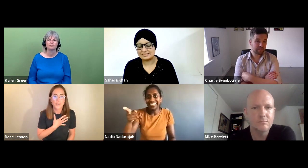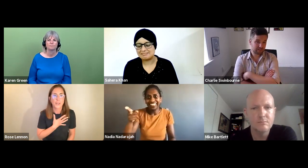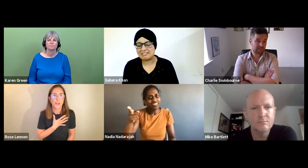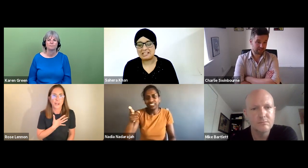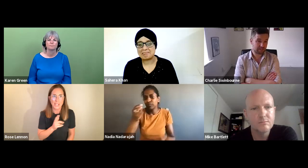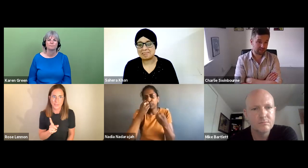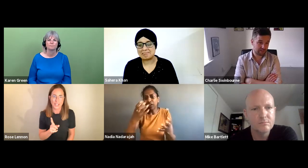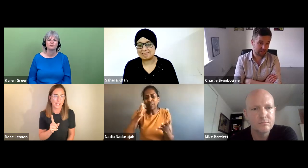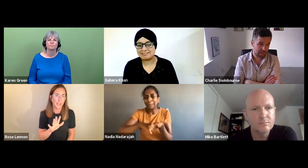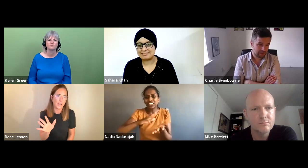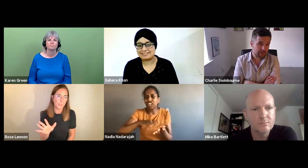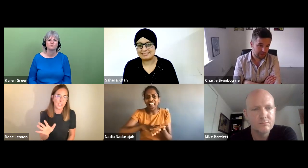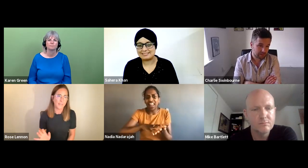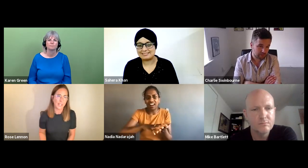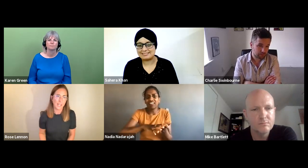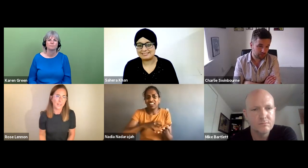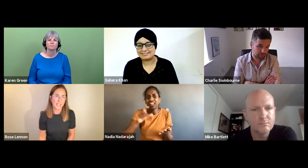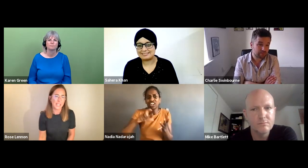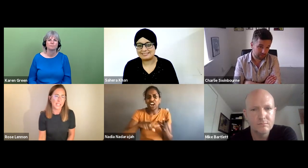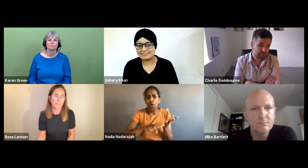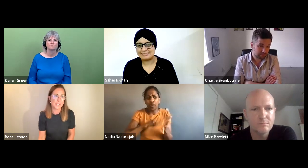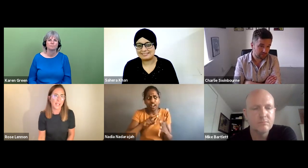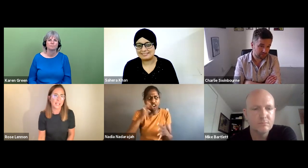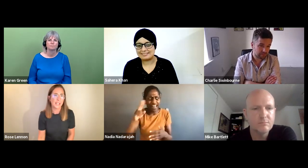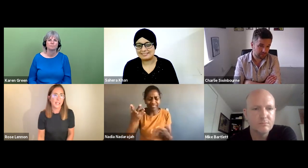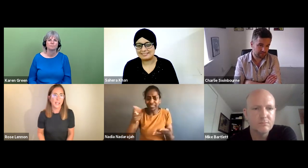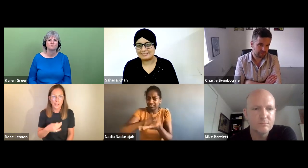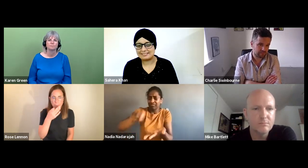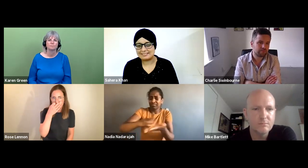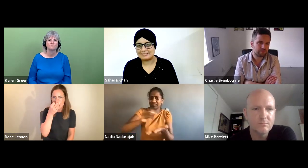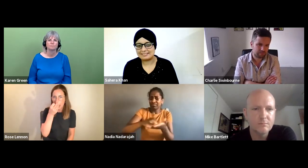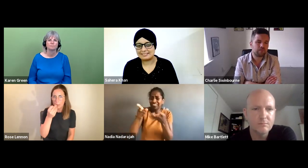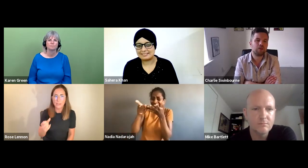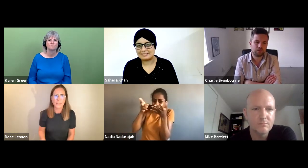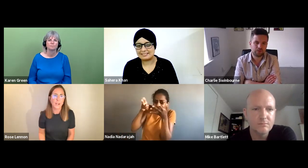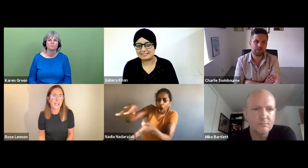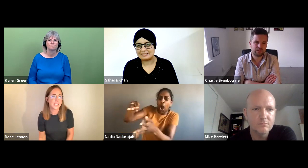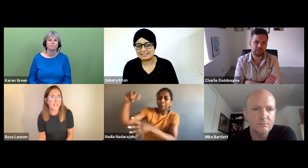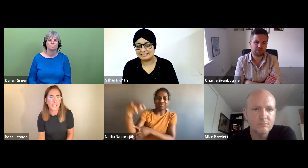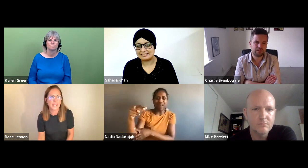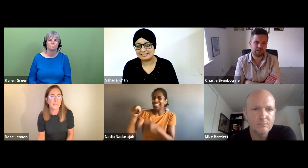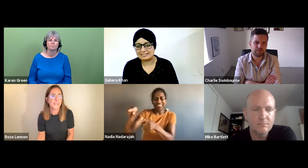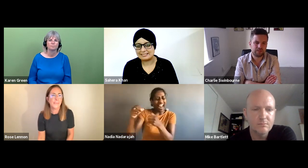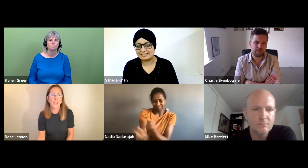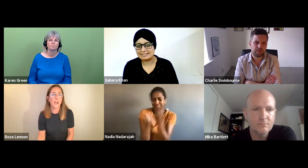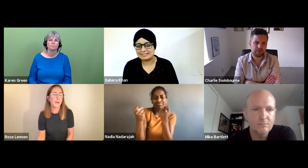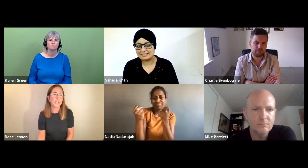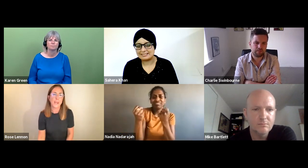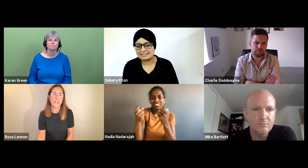the program Misfits. I don't know if anybody ever seen Misfits. Michelle, one of the writers, her